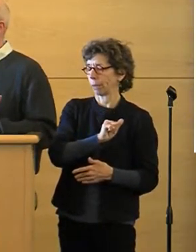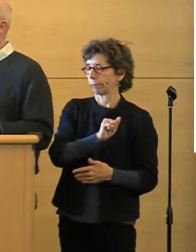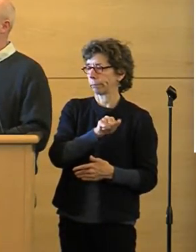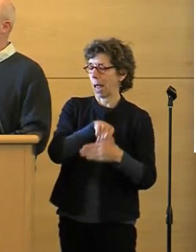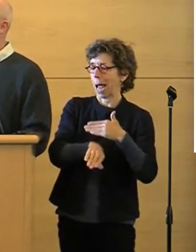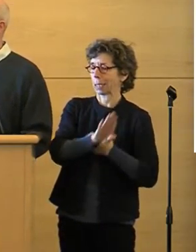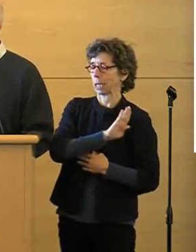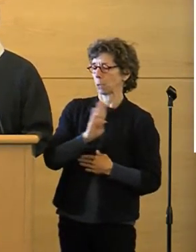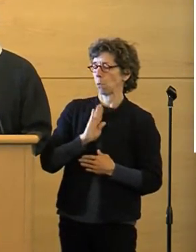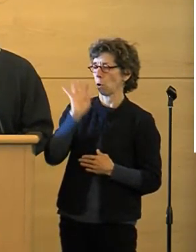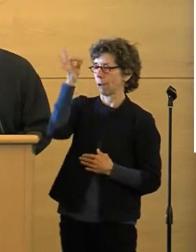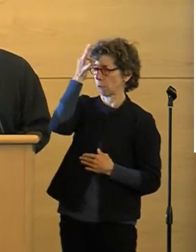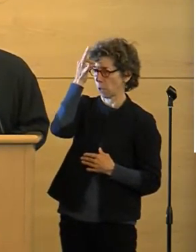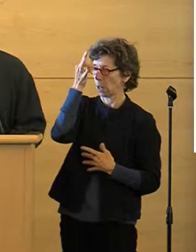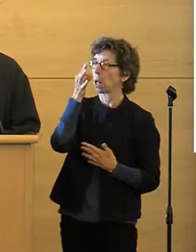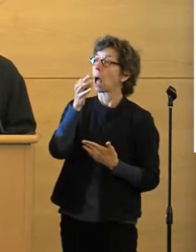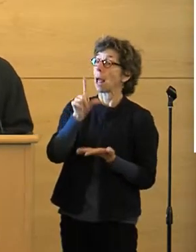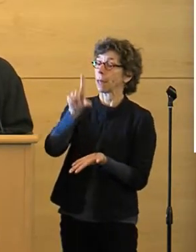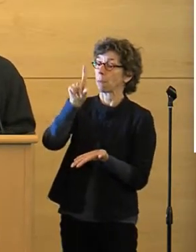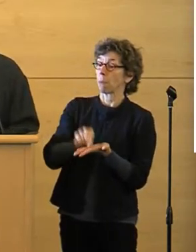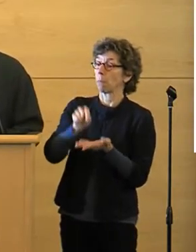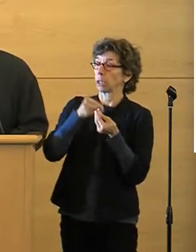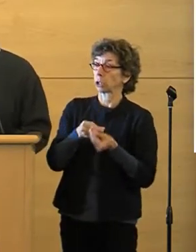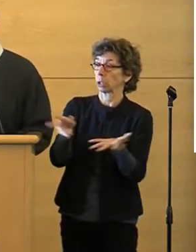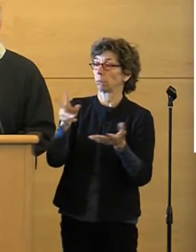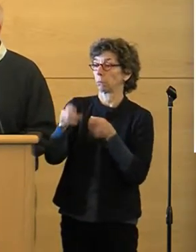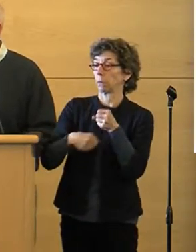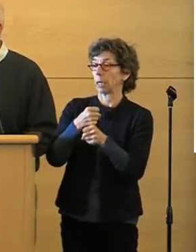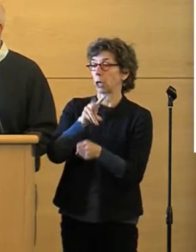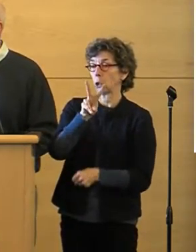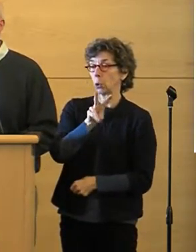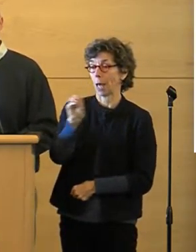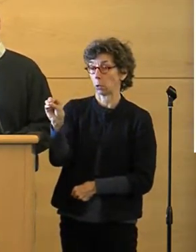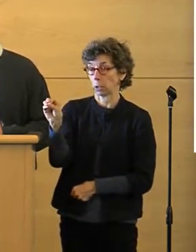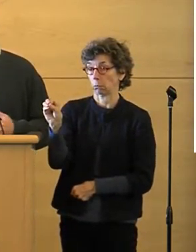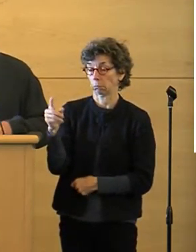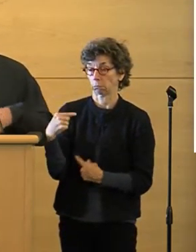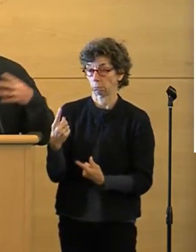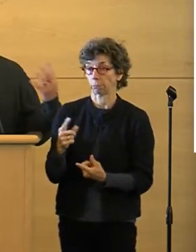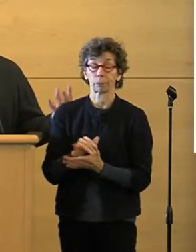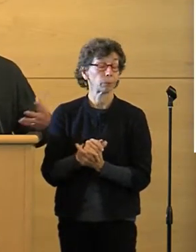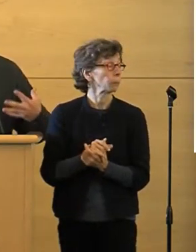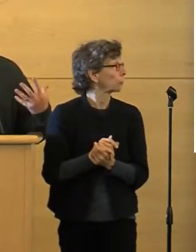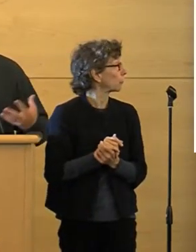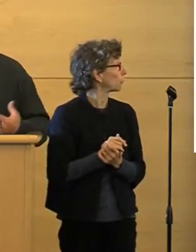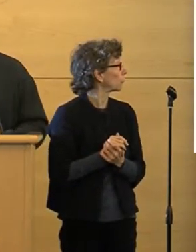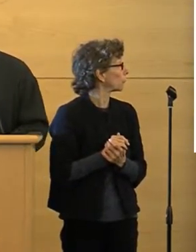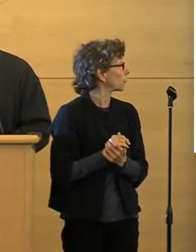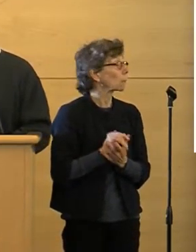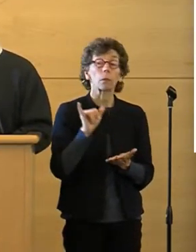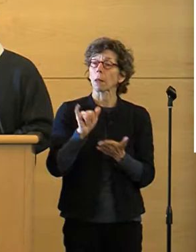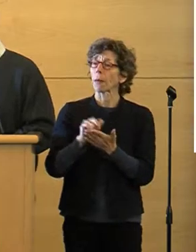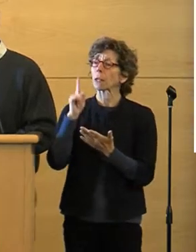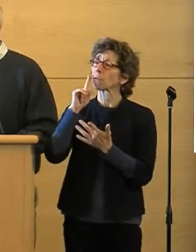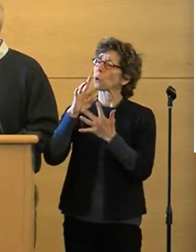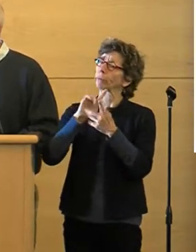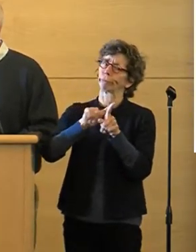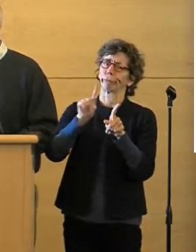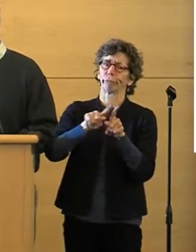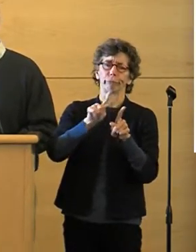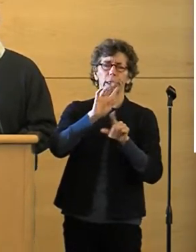by federal agencies. And the standards, so that was a 1998 law. The standards then were